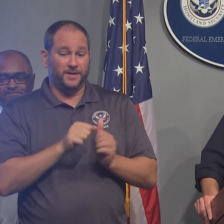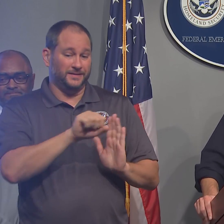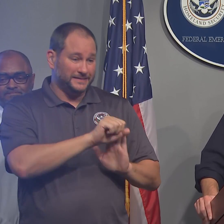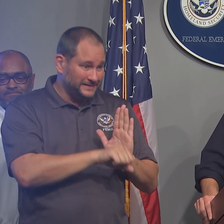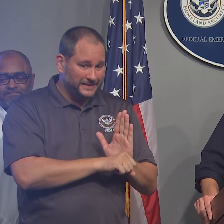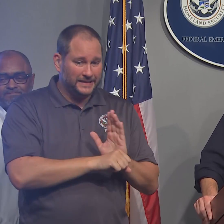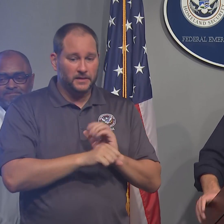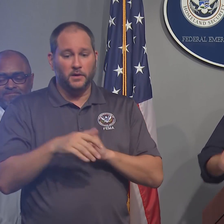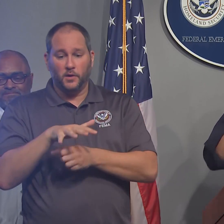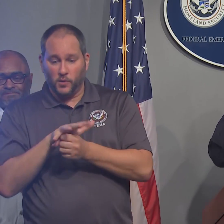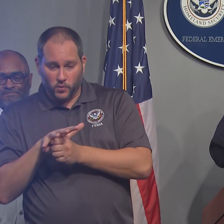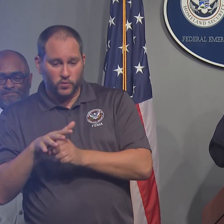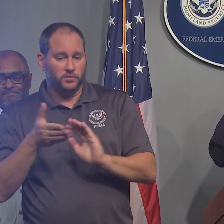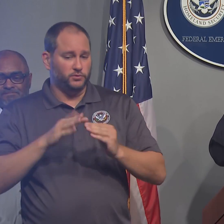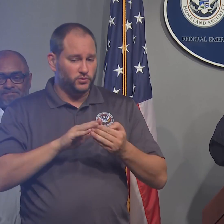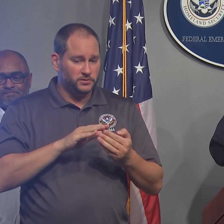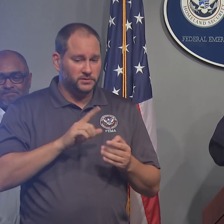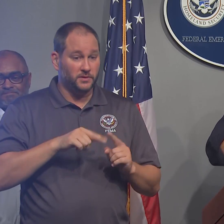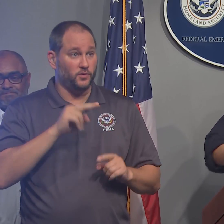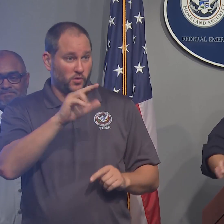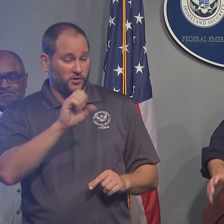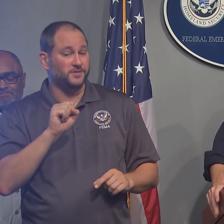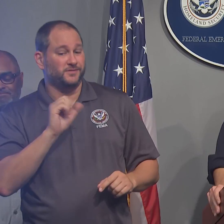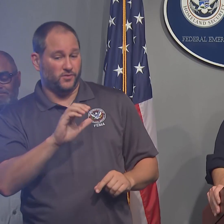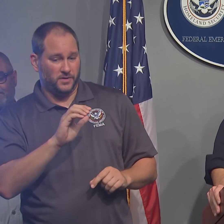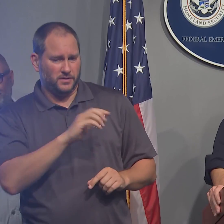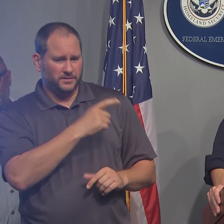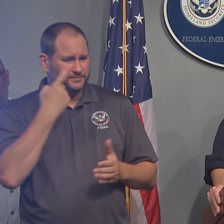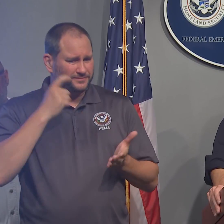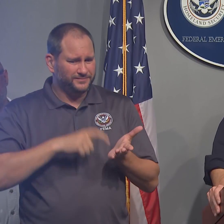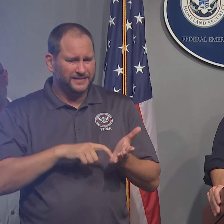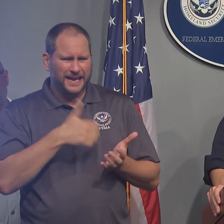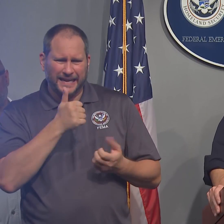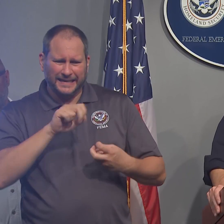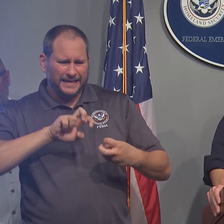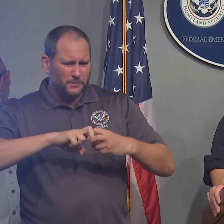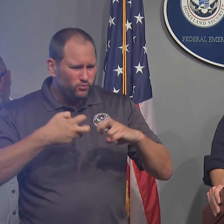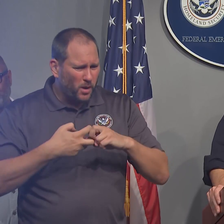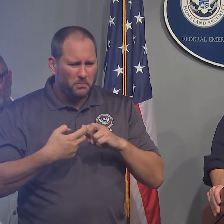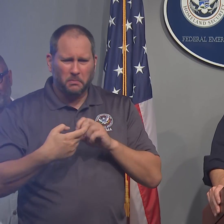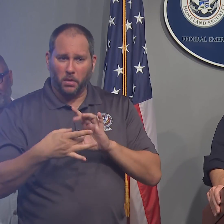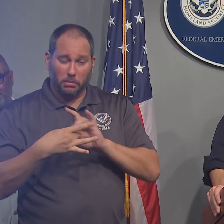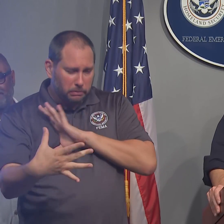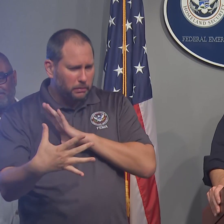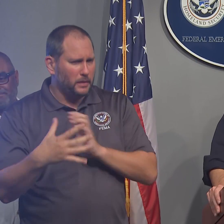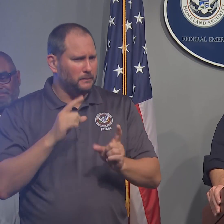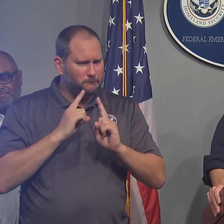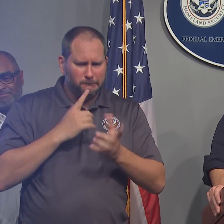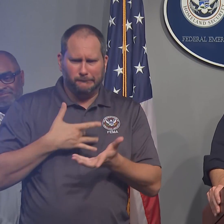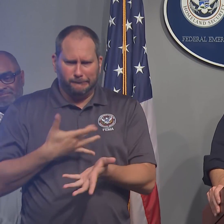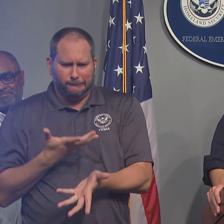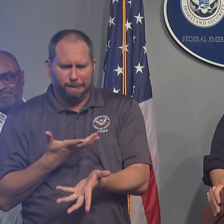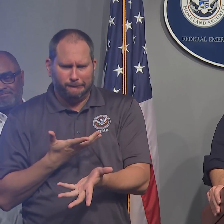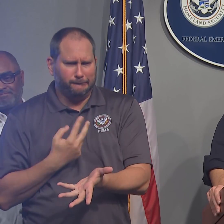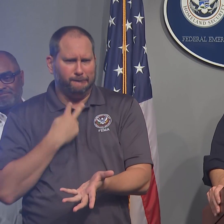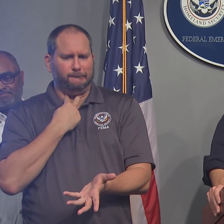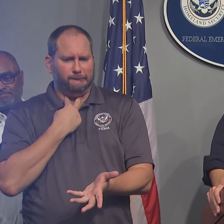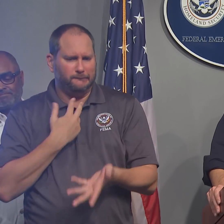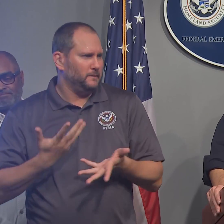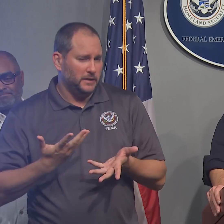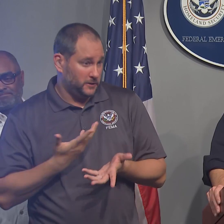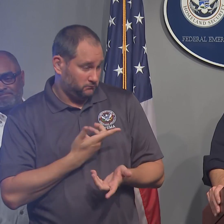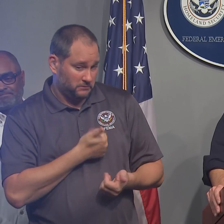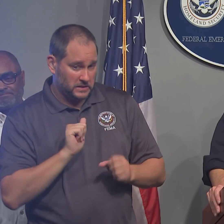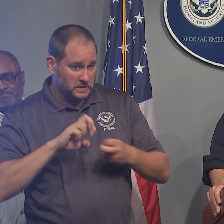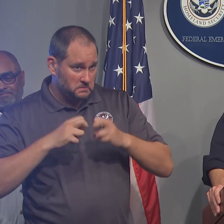the Carolinas. Are there any noticeable vulnerabilities that you've noticed or voids in that relationship, or in terms of